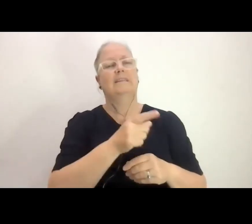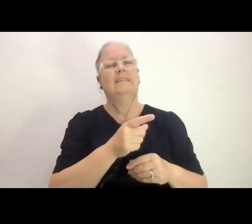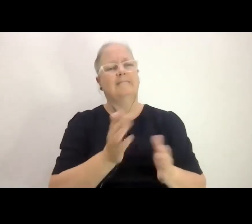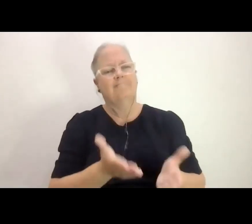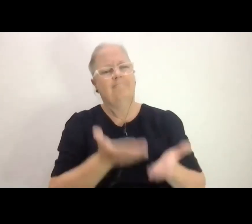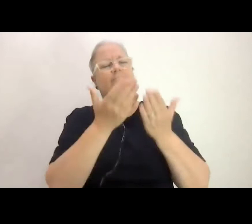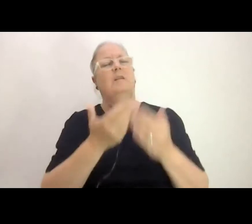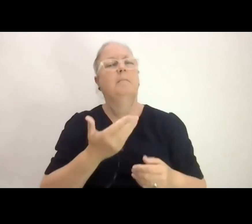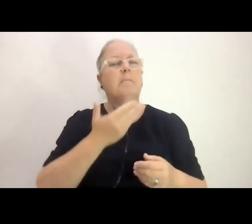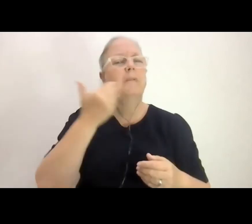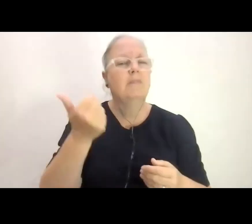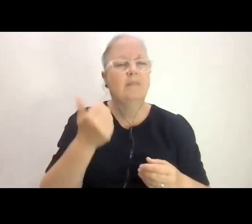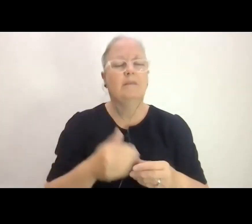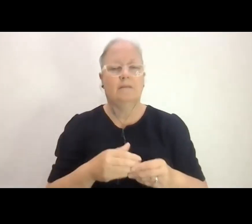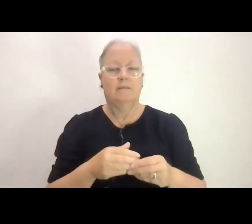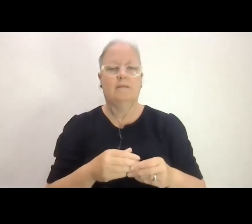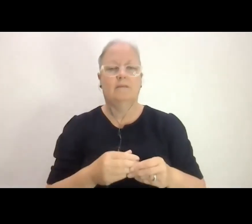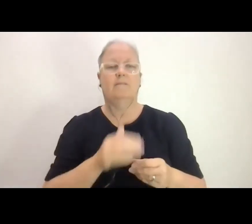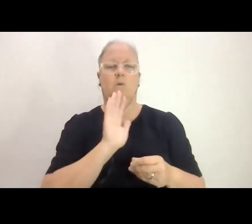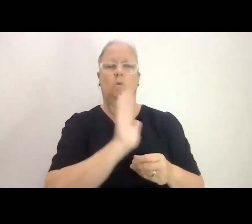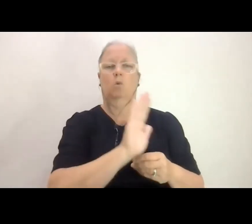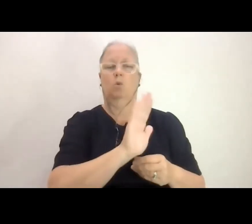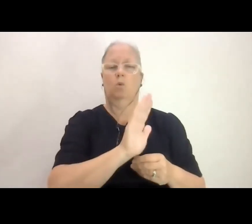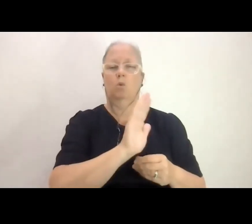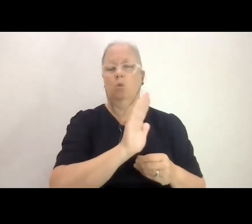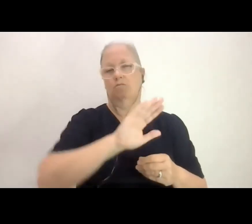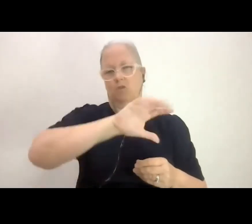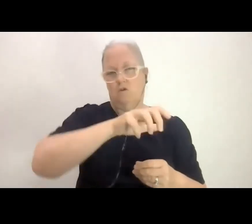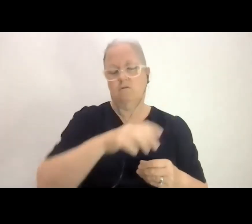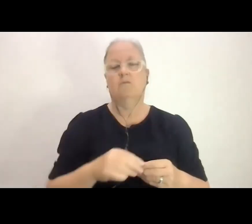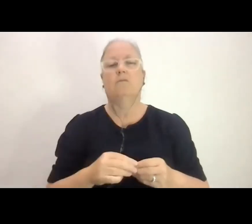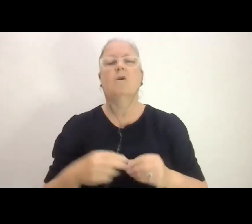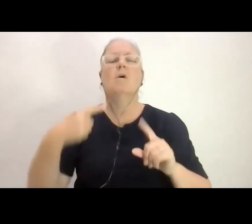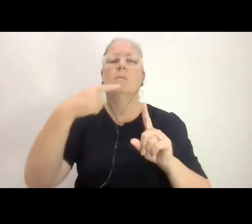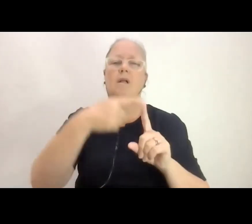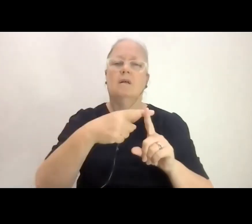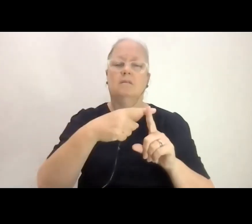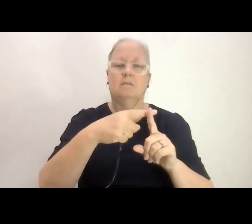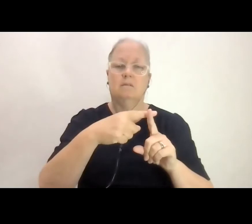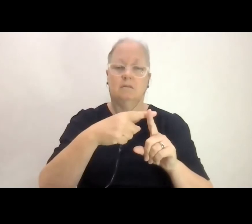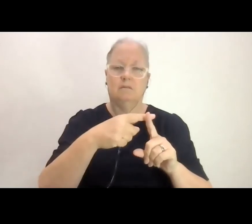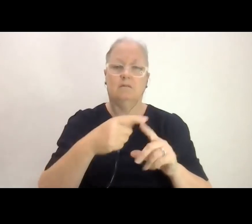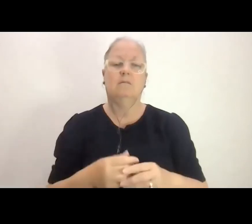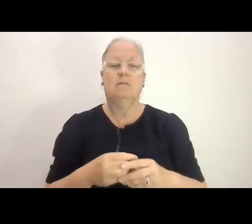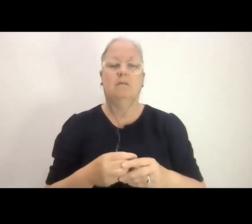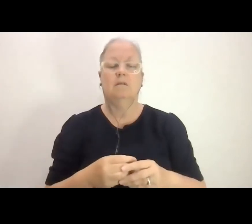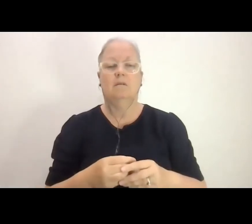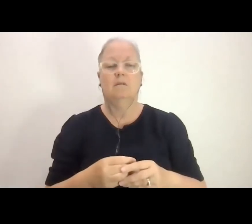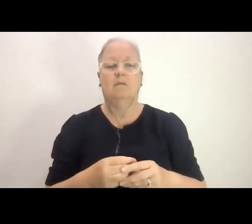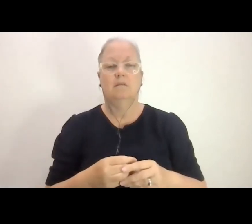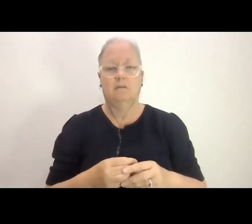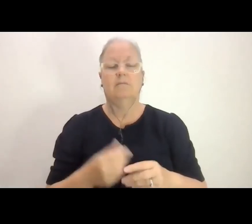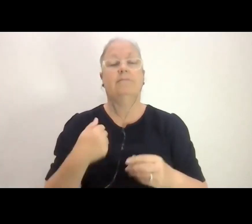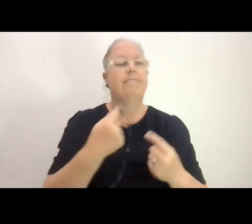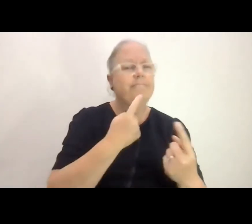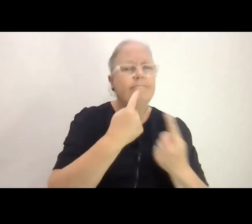UHC mechanism that the country already has. And we also, the perspective of the discussion of the